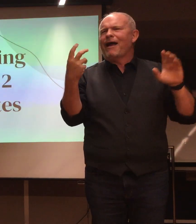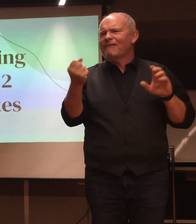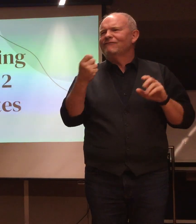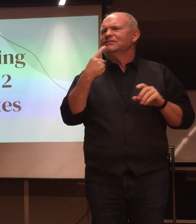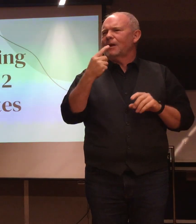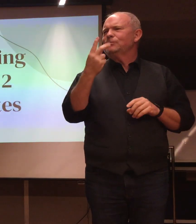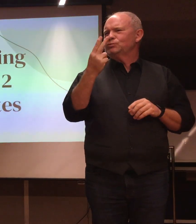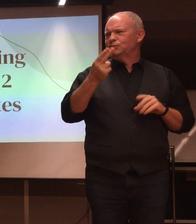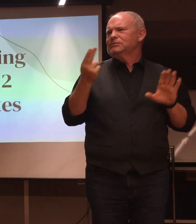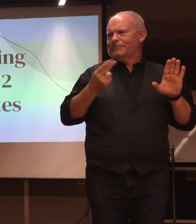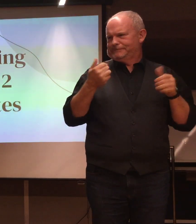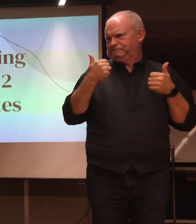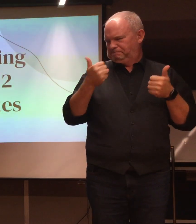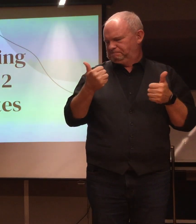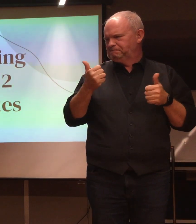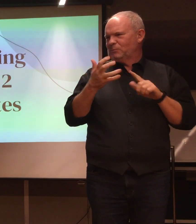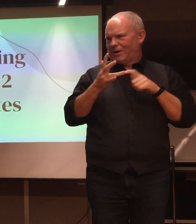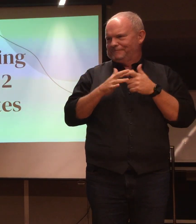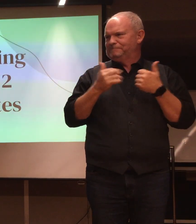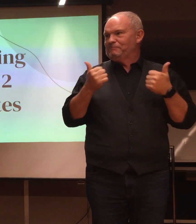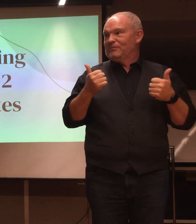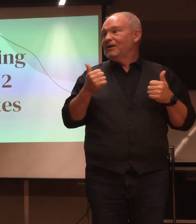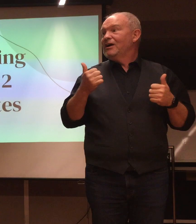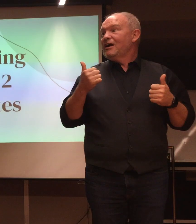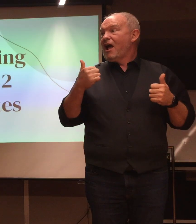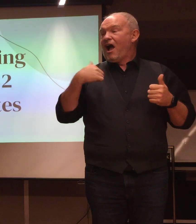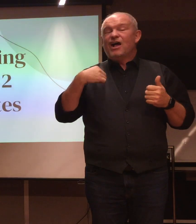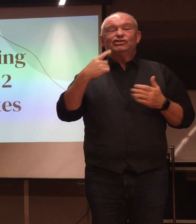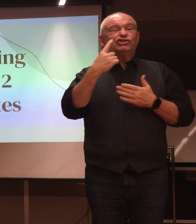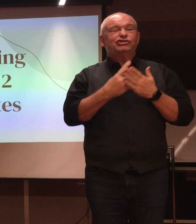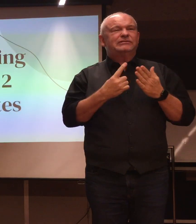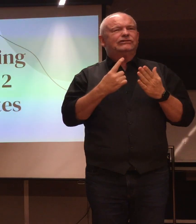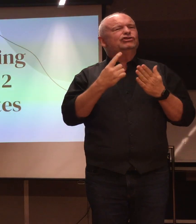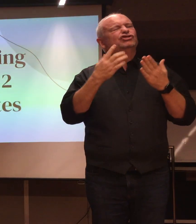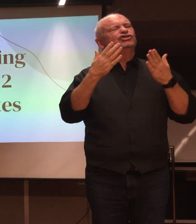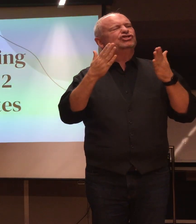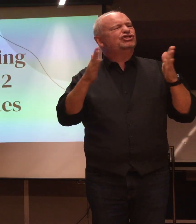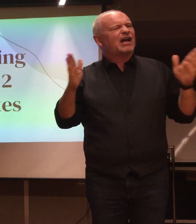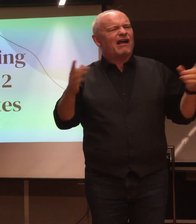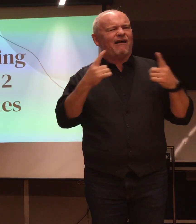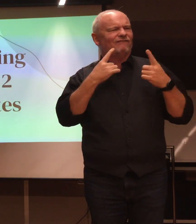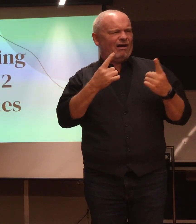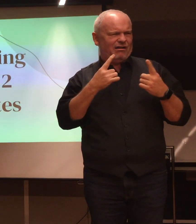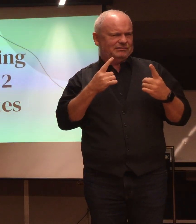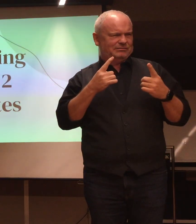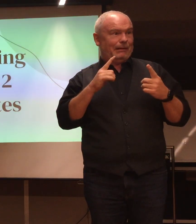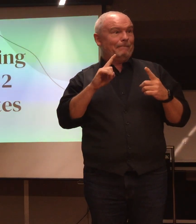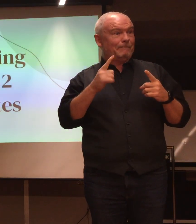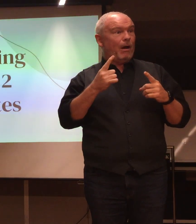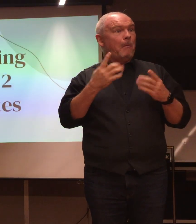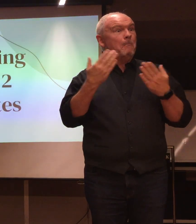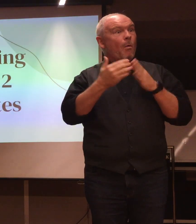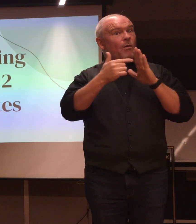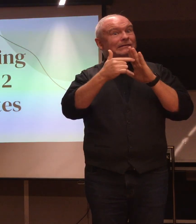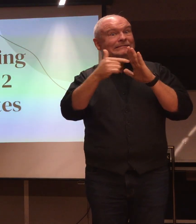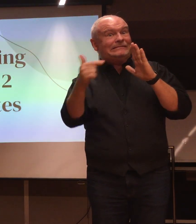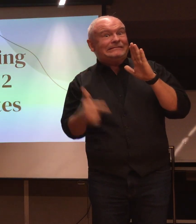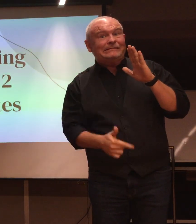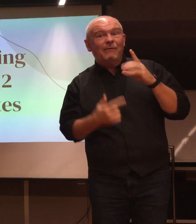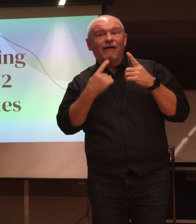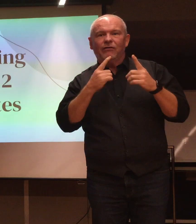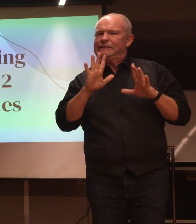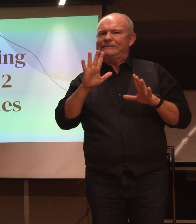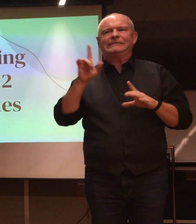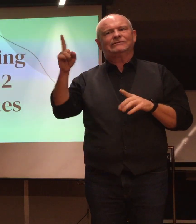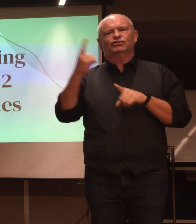type 2 diabetes. Yep. So I'm just going to give some general advice, but for more advice, speak